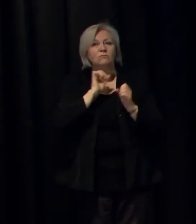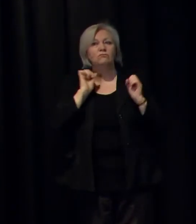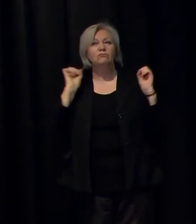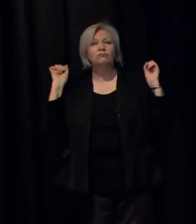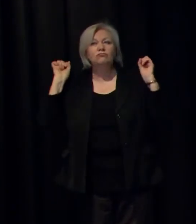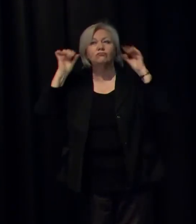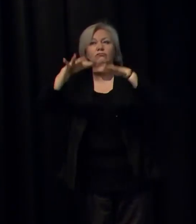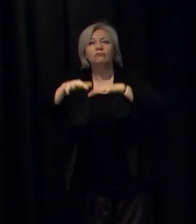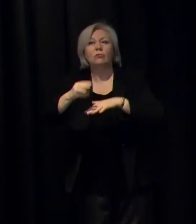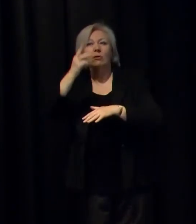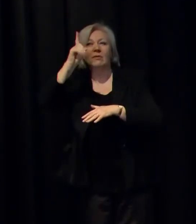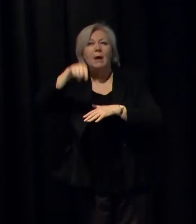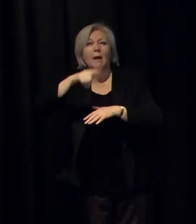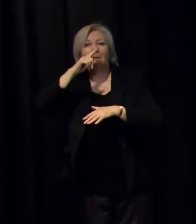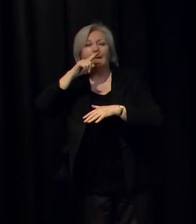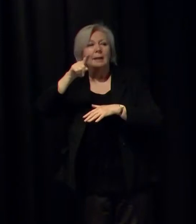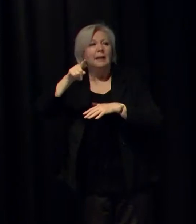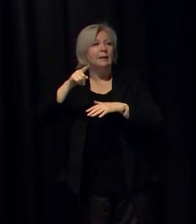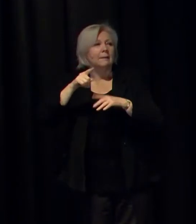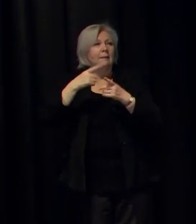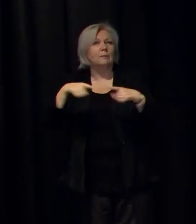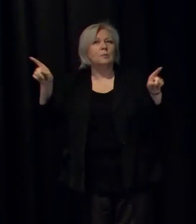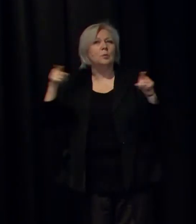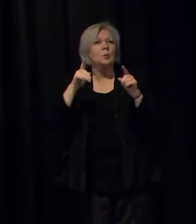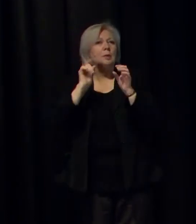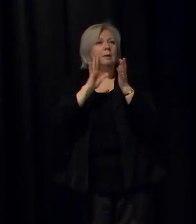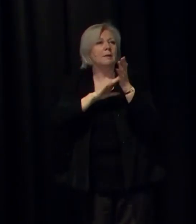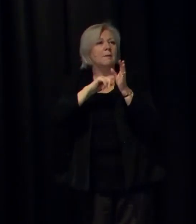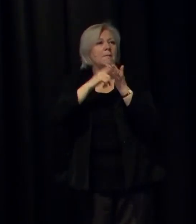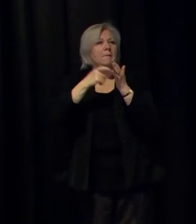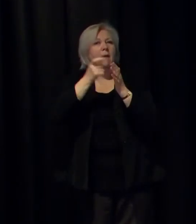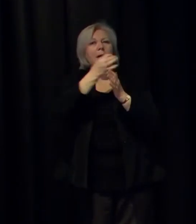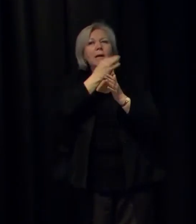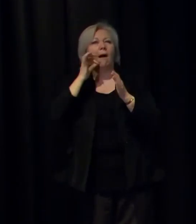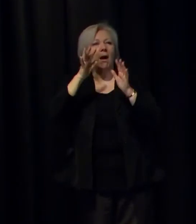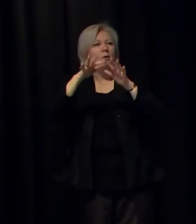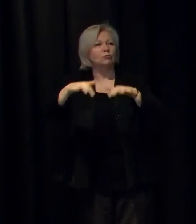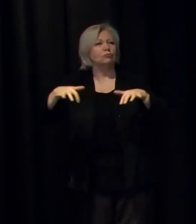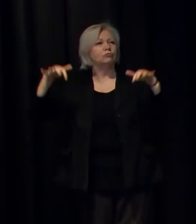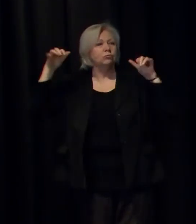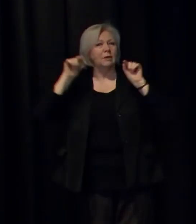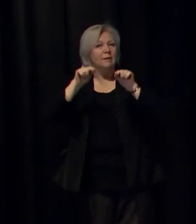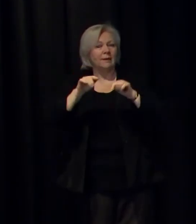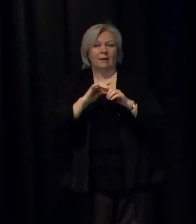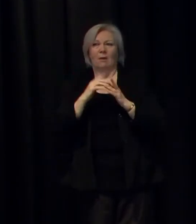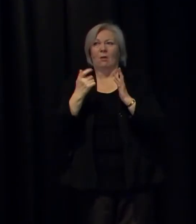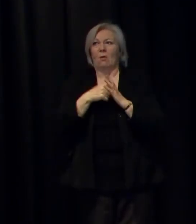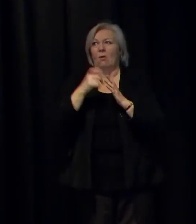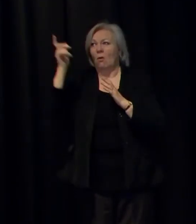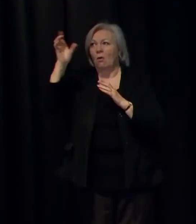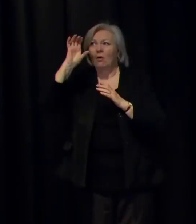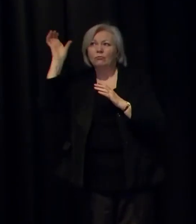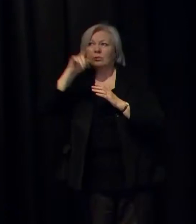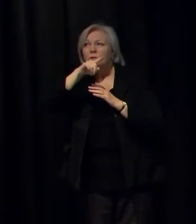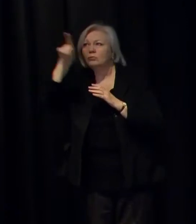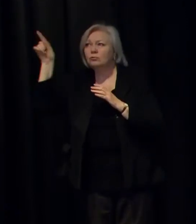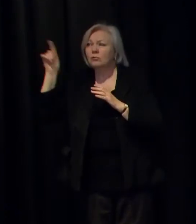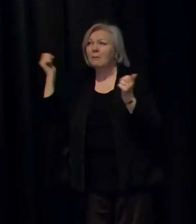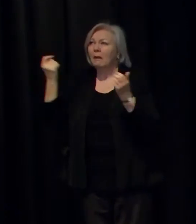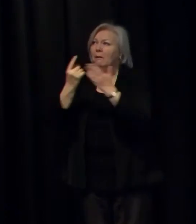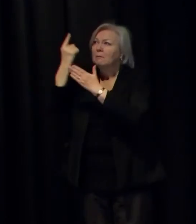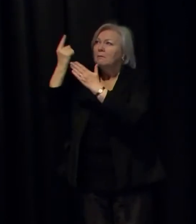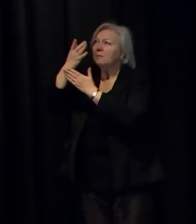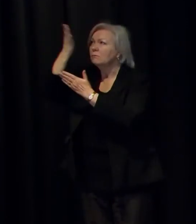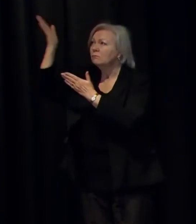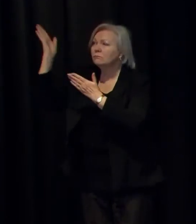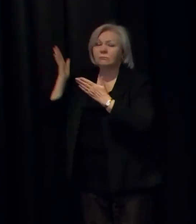Music Bowl? Would you be able to have 10,000 people at the Melbourne Cup? Would you be able to have all those 14 or 15 regional vaccinated economy pilots we've got going on in